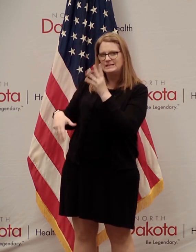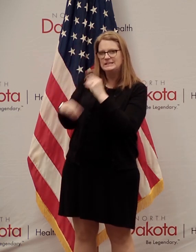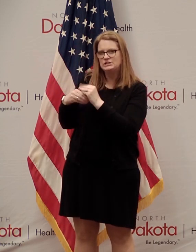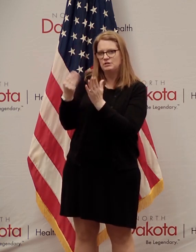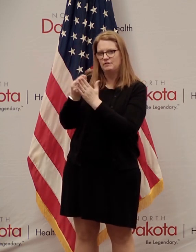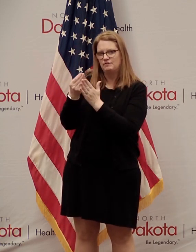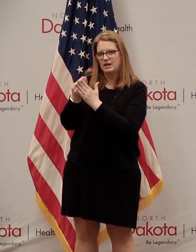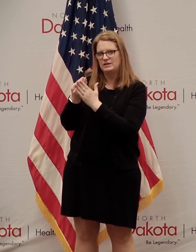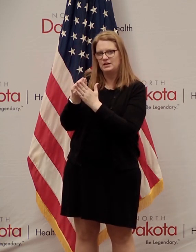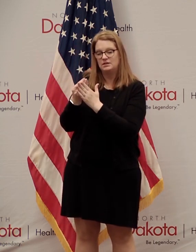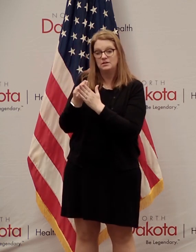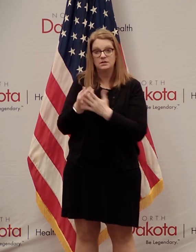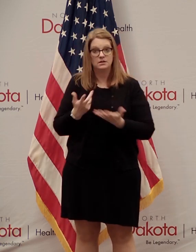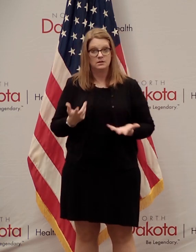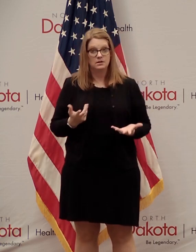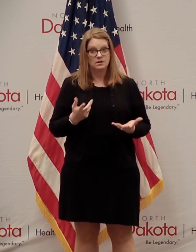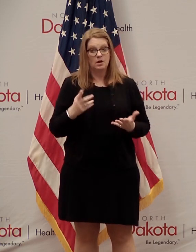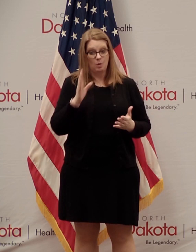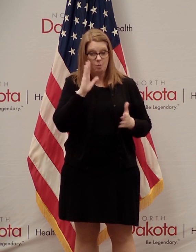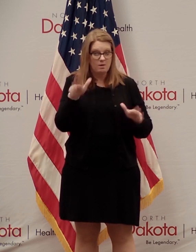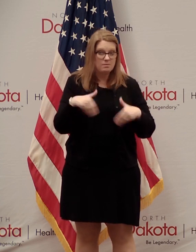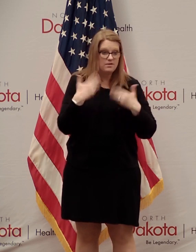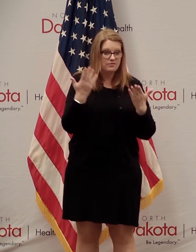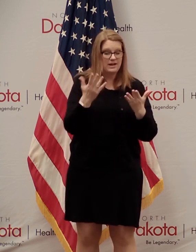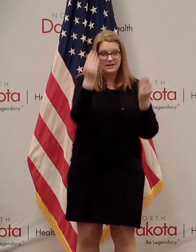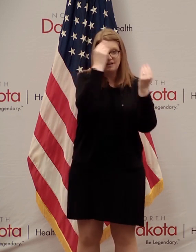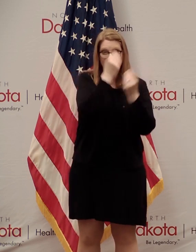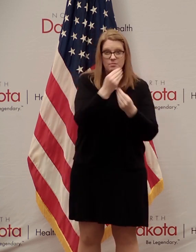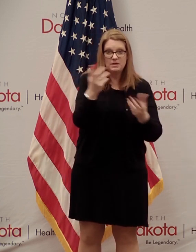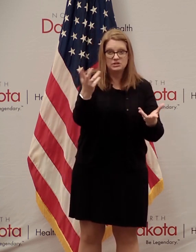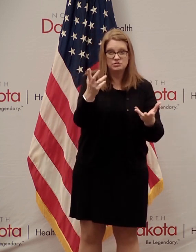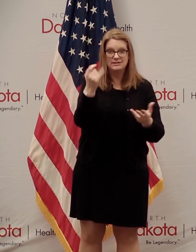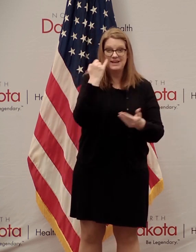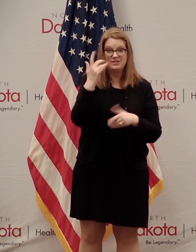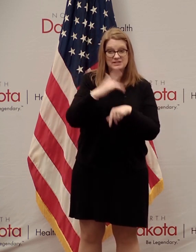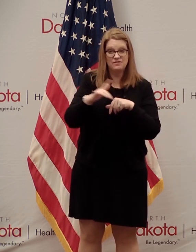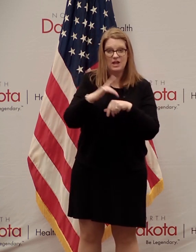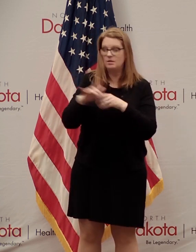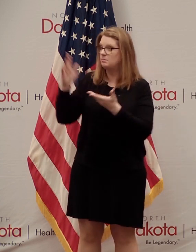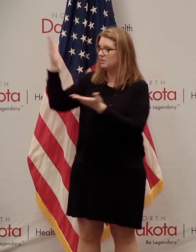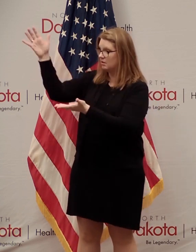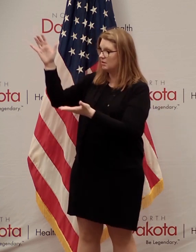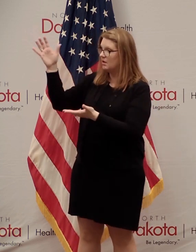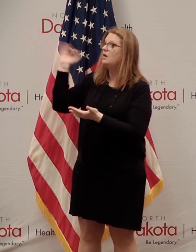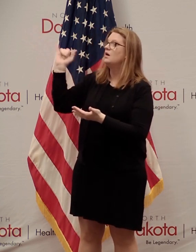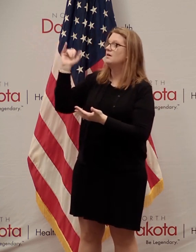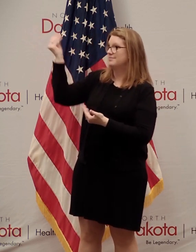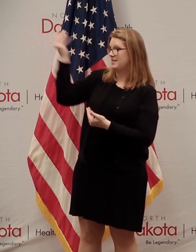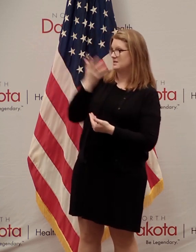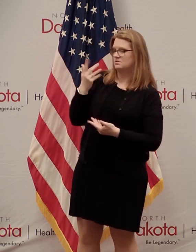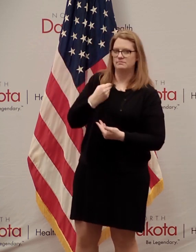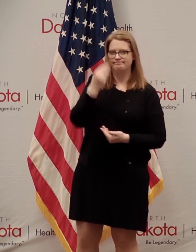we will bring more information to the business community when that information is ready. In this past